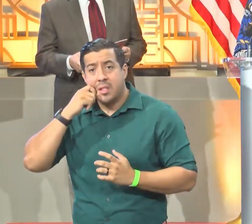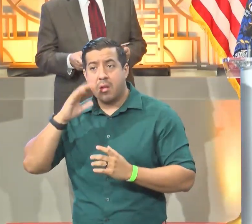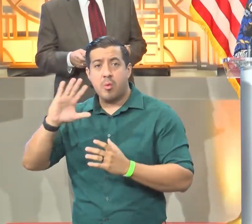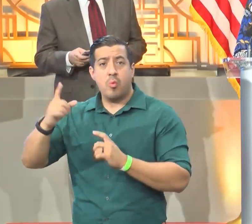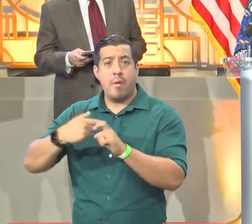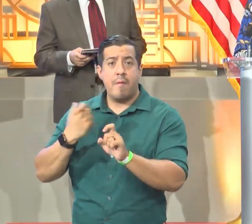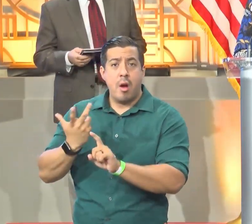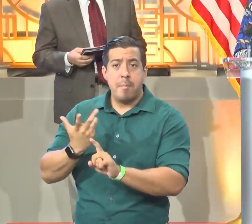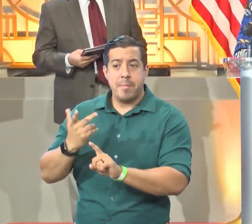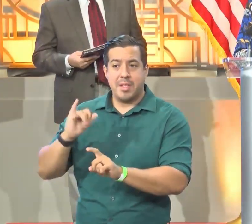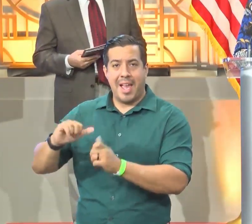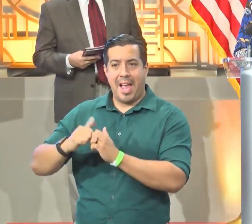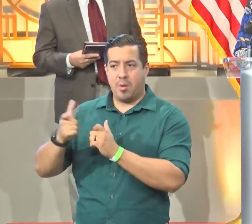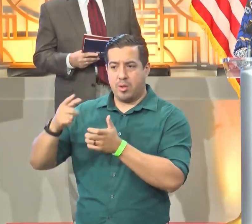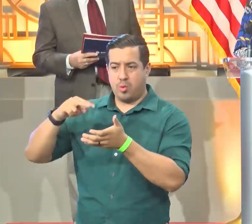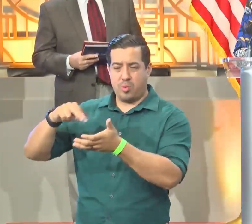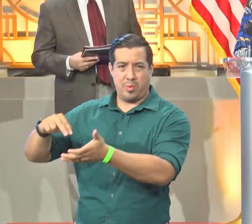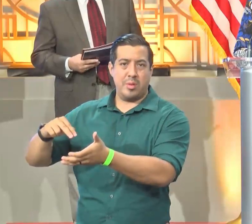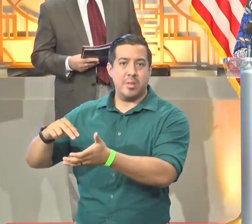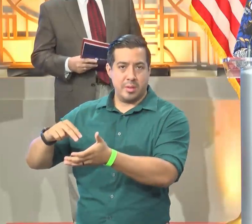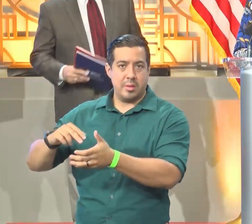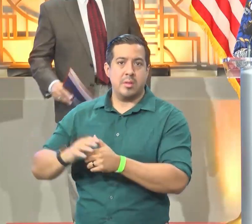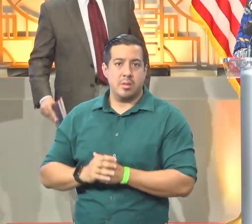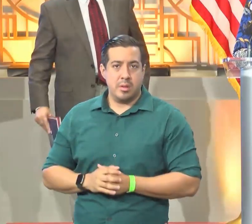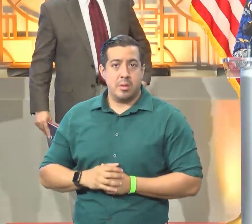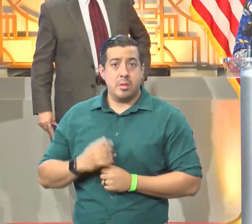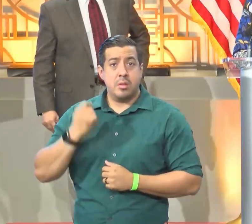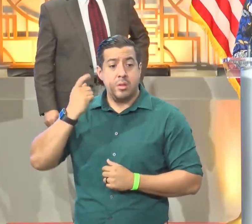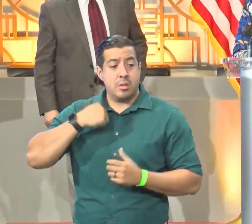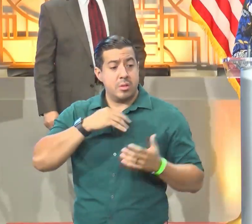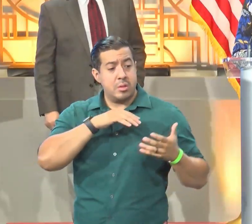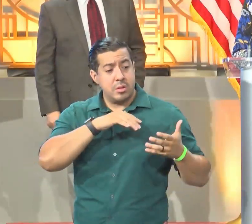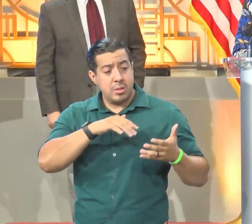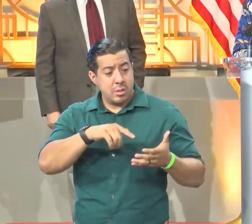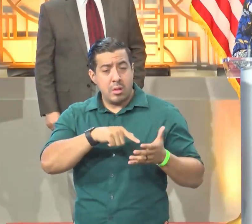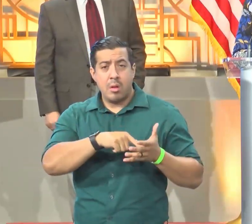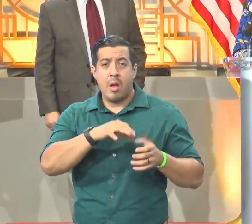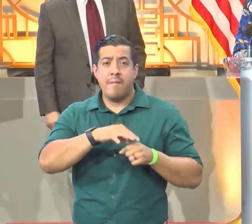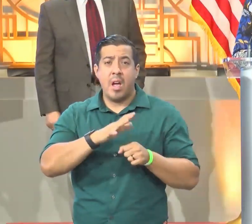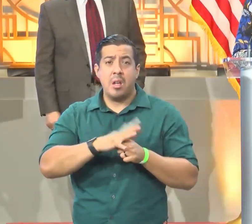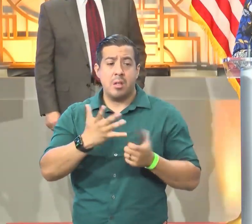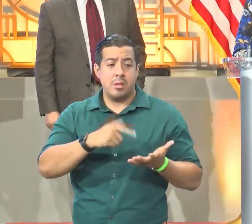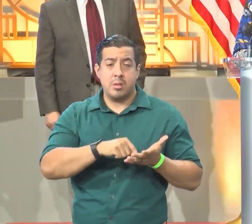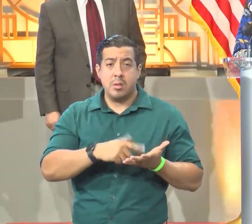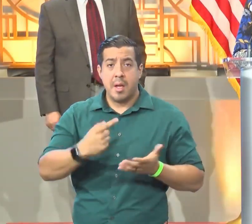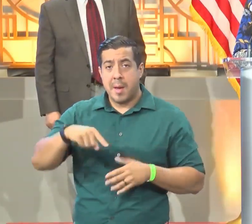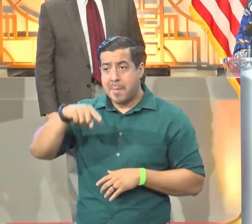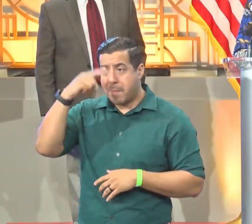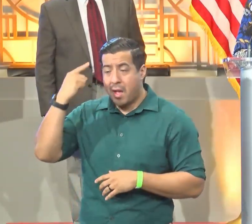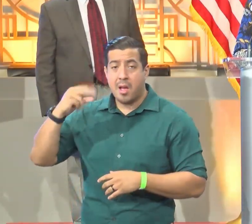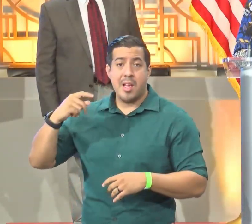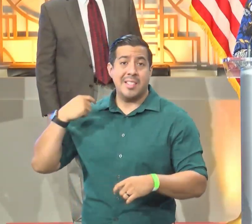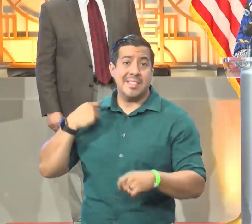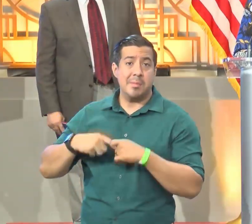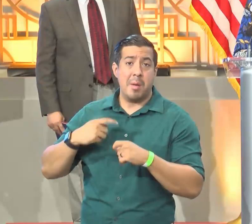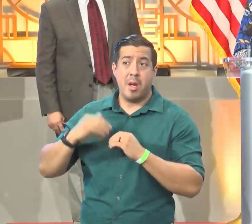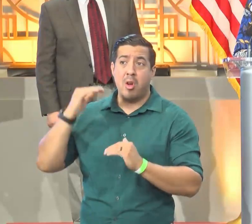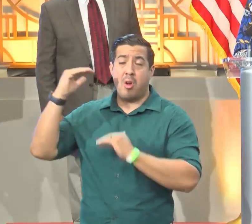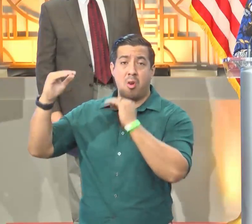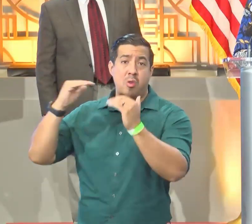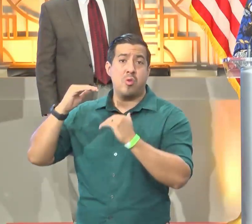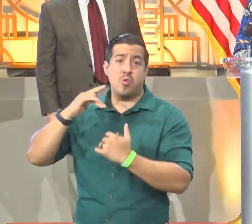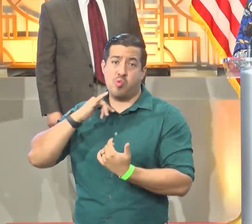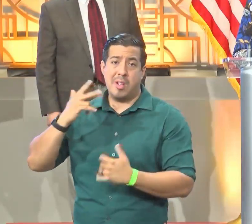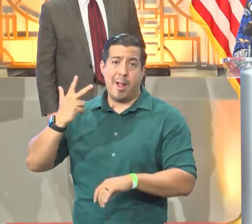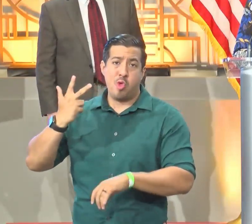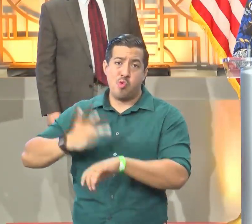of illiteracy. Studies consistently reveal that Black and Hispanic adults are 3 times